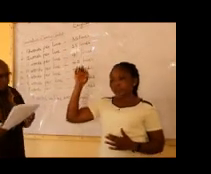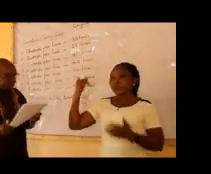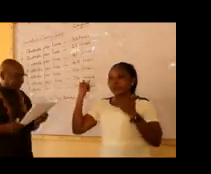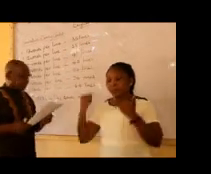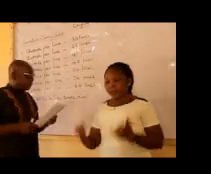Now,